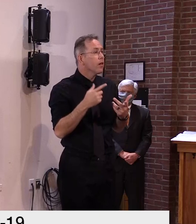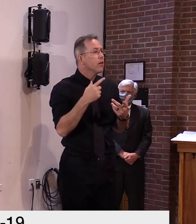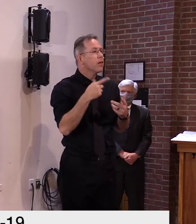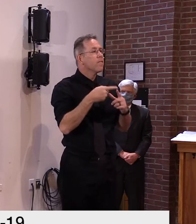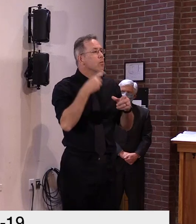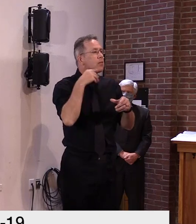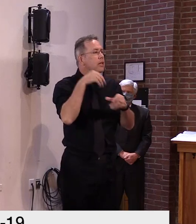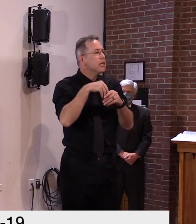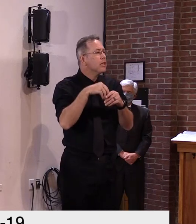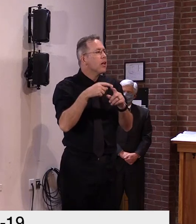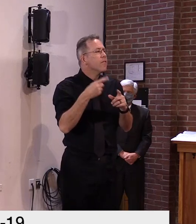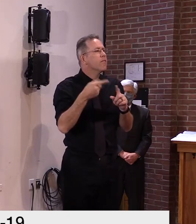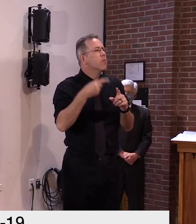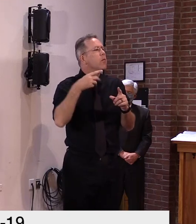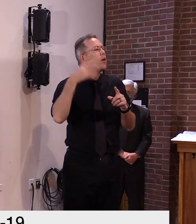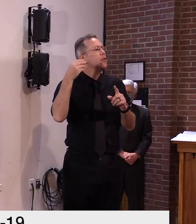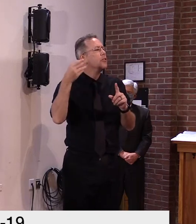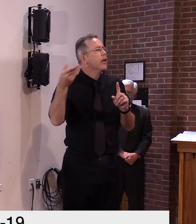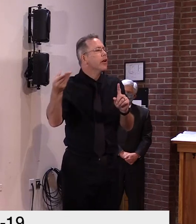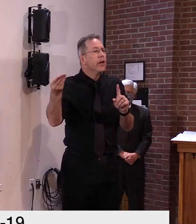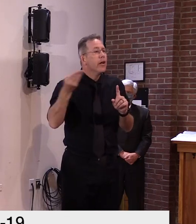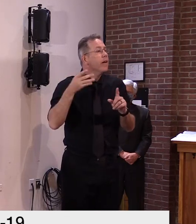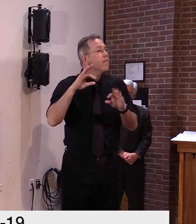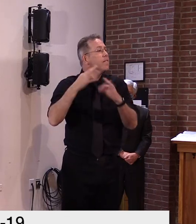contact or through a travel situation.